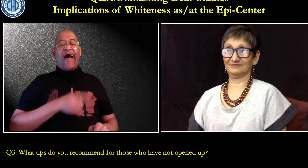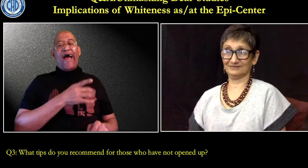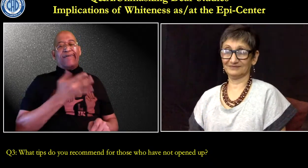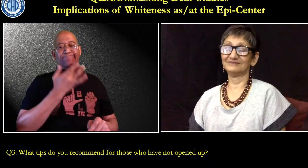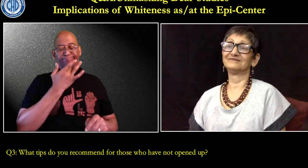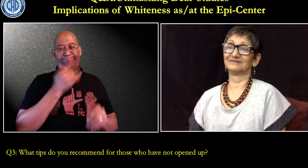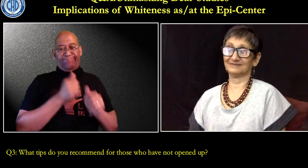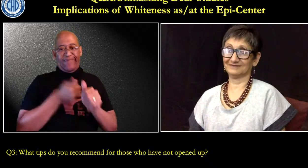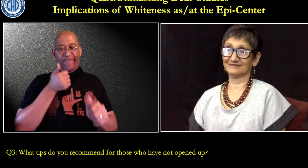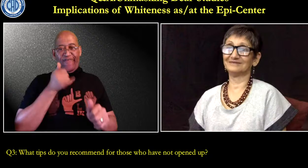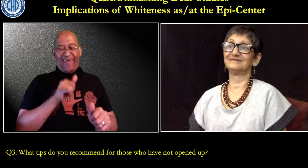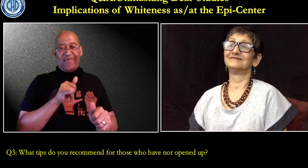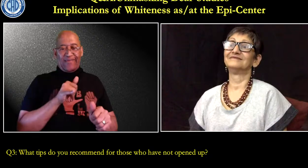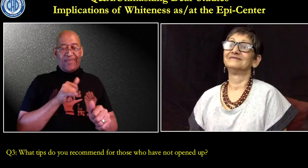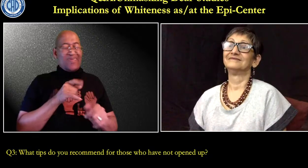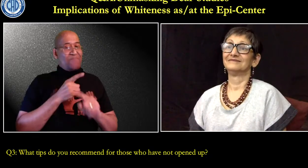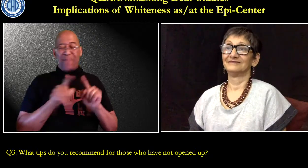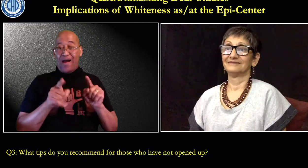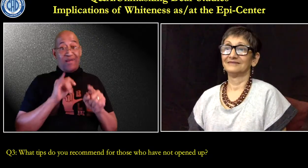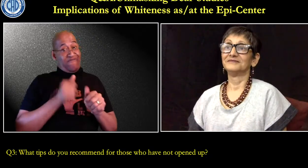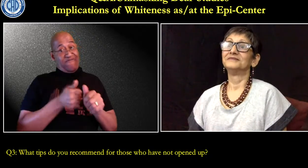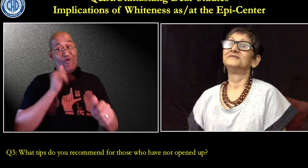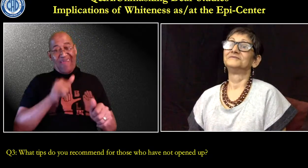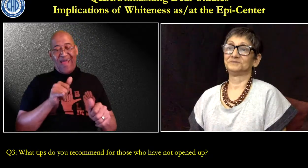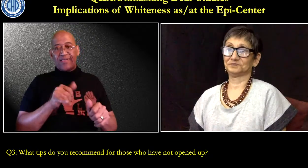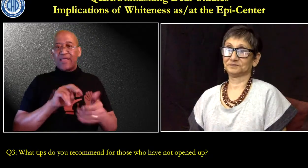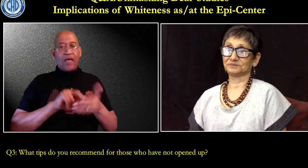know, just kind of just on the inside, just